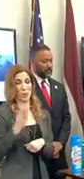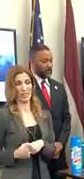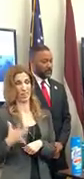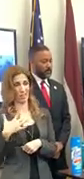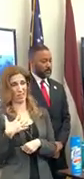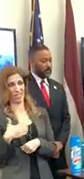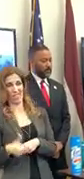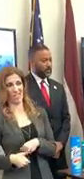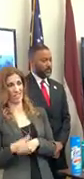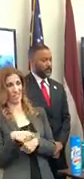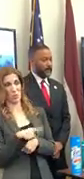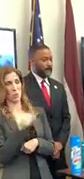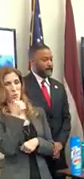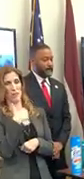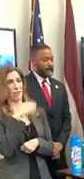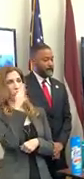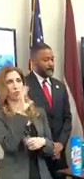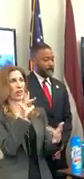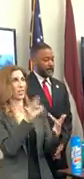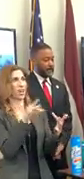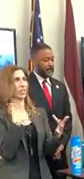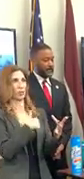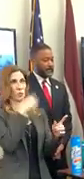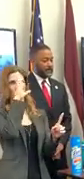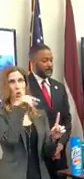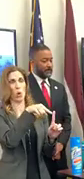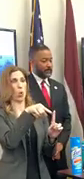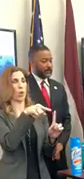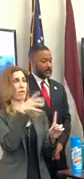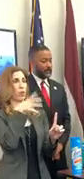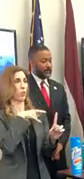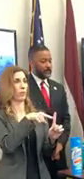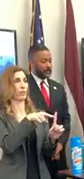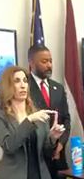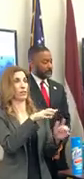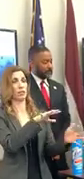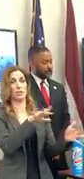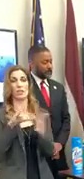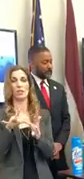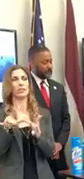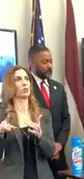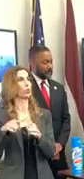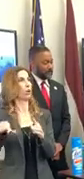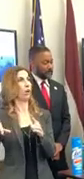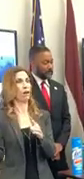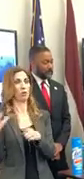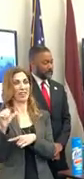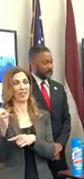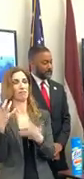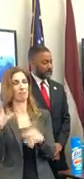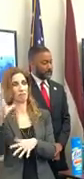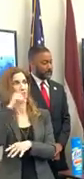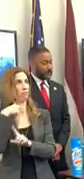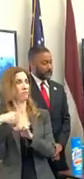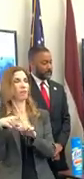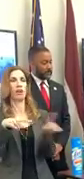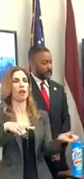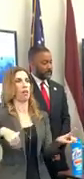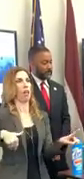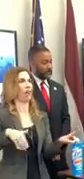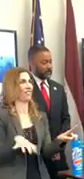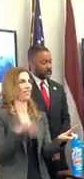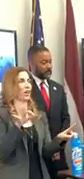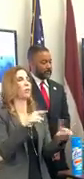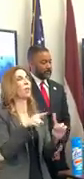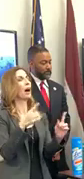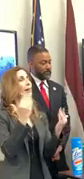we don't have a direct contact that we're aware of her, you know, back to a presumptive positive case. But I still just want to say